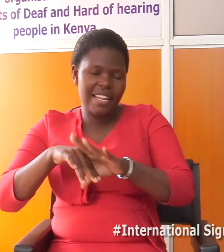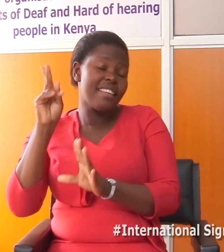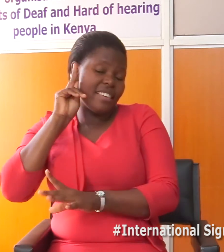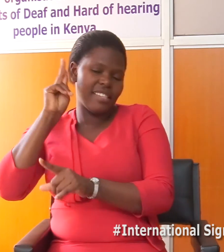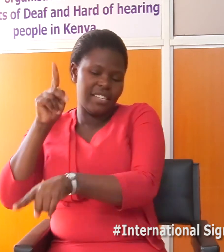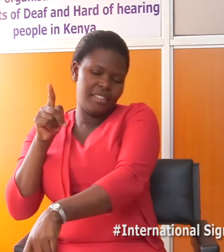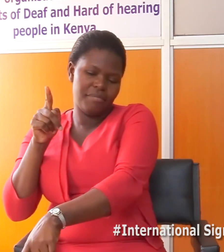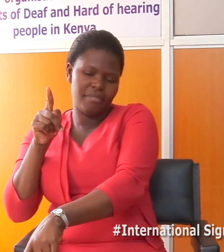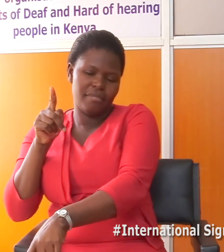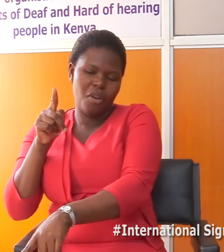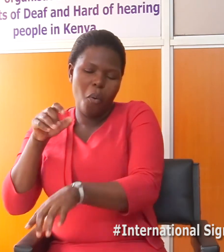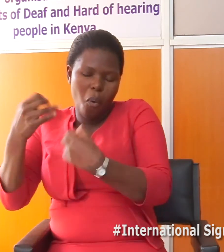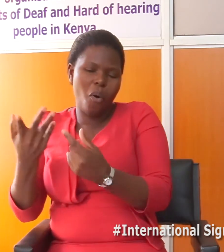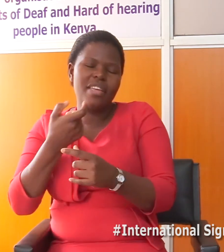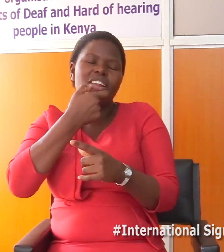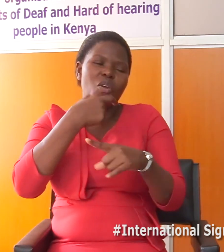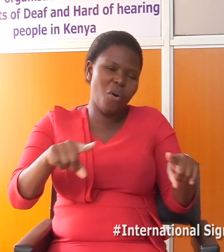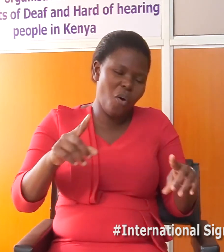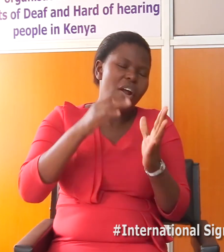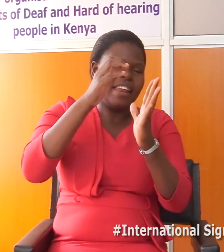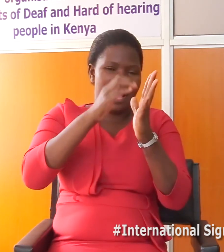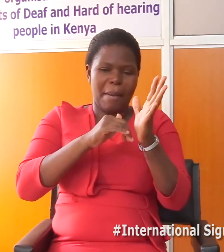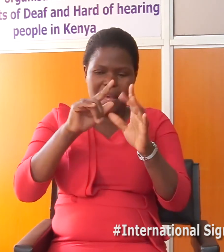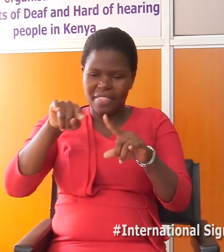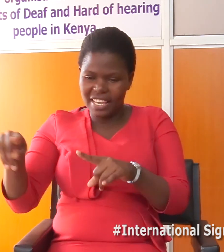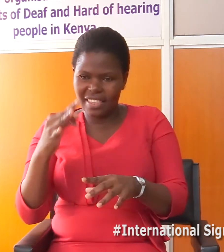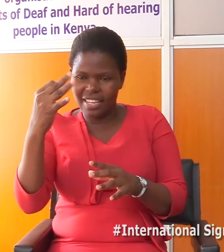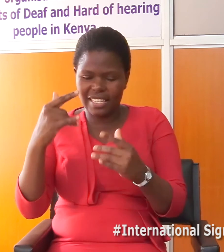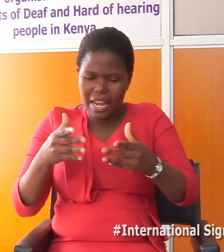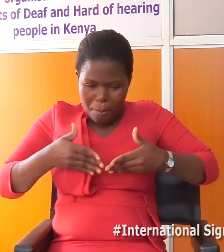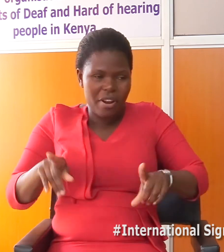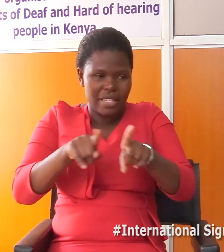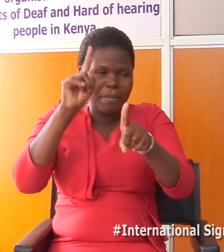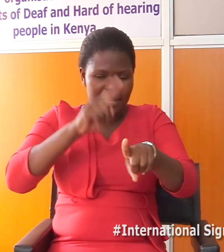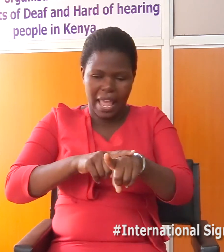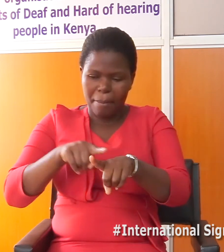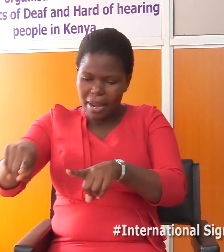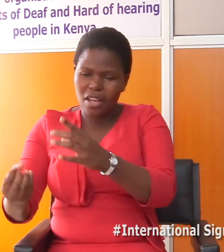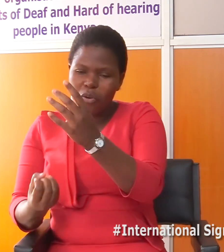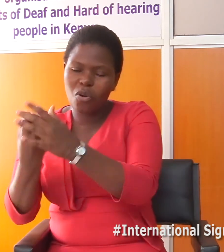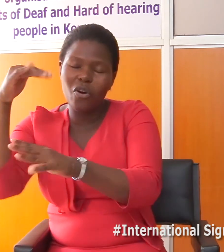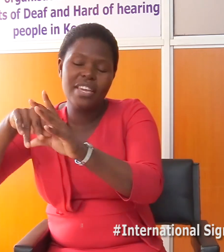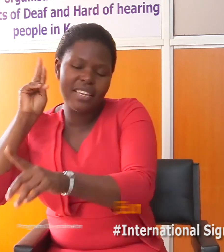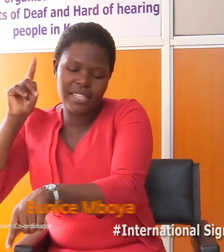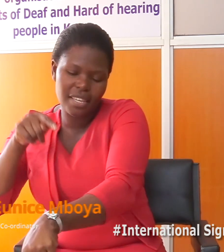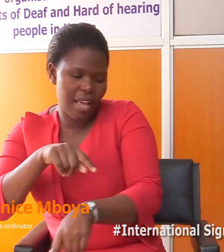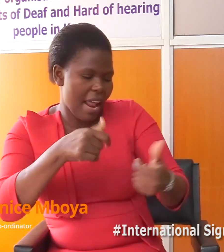Kenya. For example, in Kisii, or maybe you find another person in Kambaland, Luo land, Kikuyu land. So both